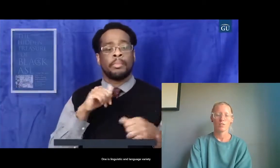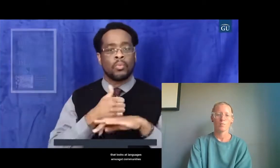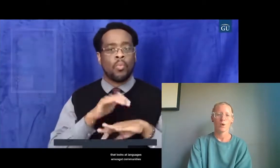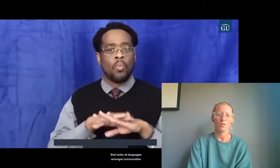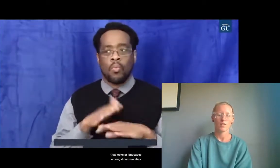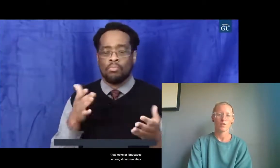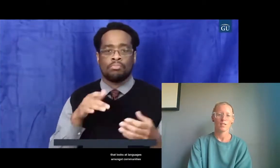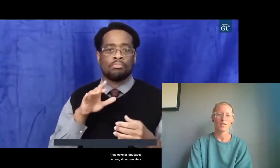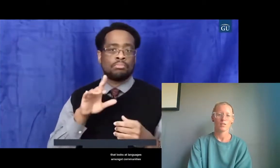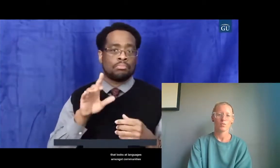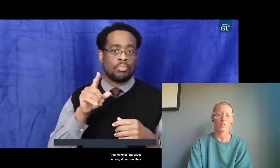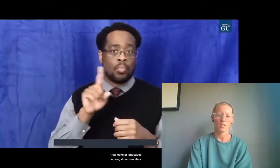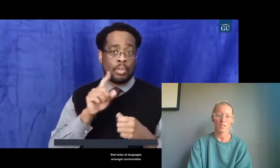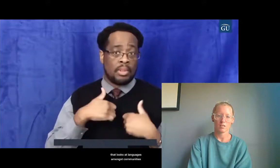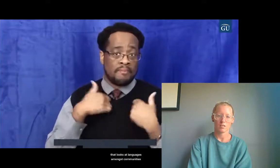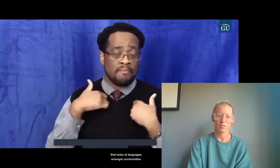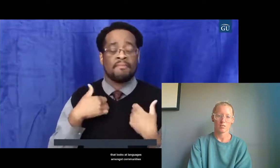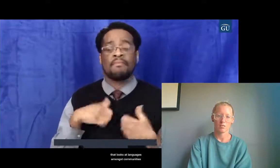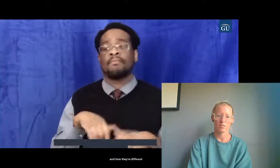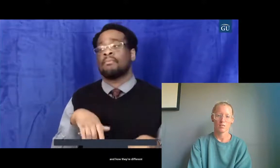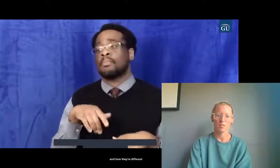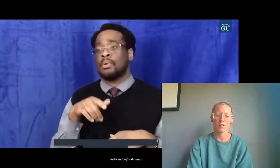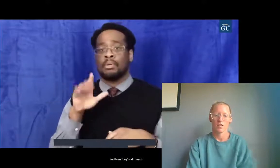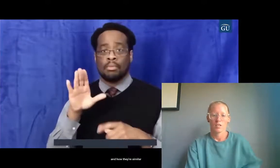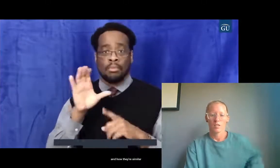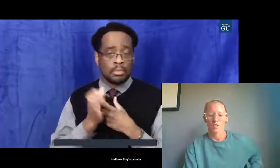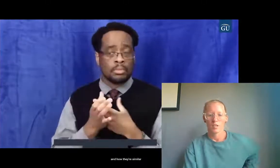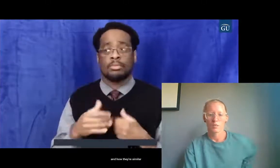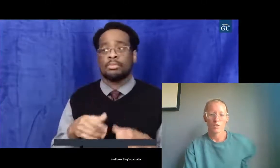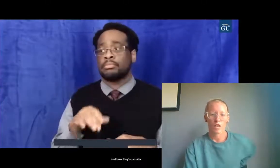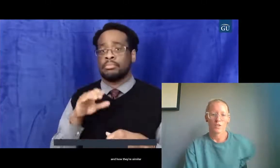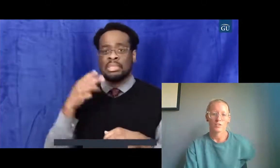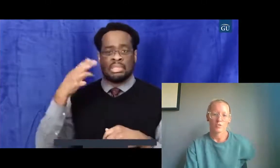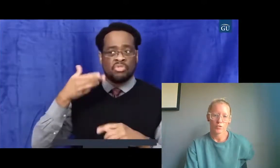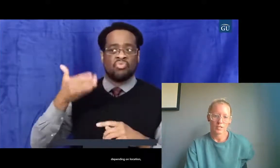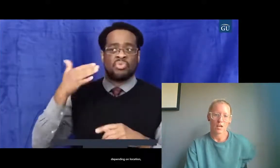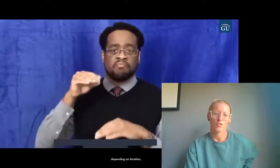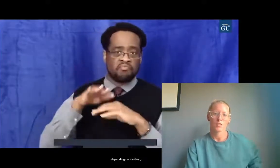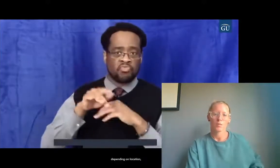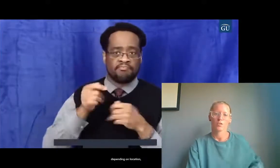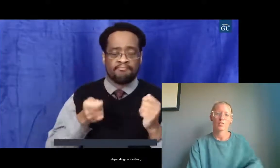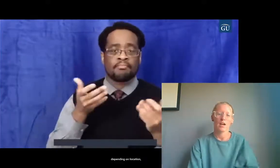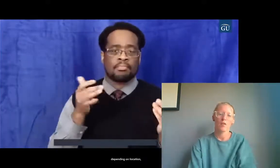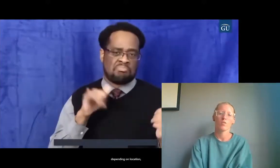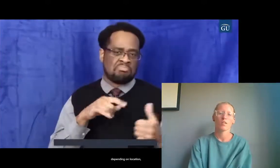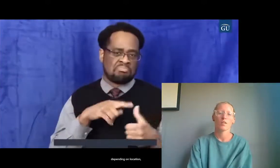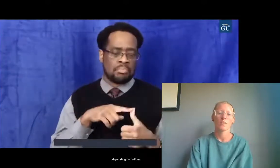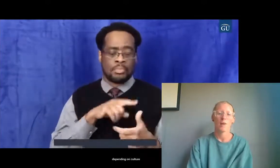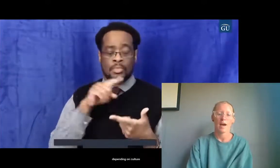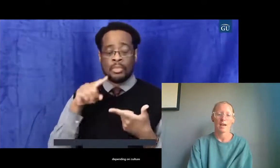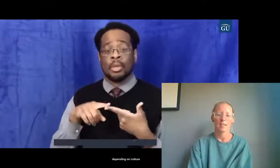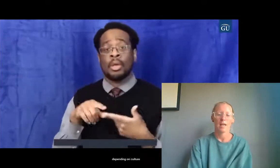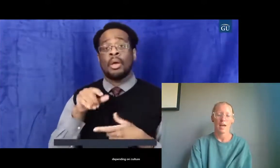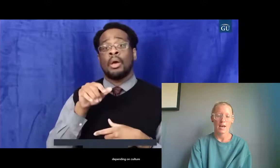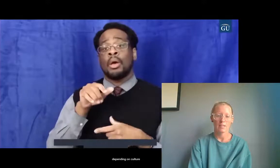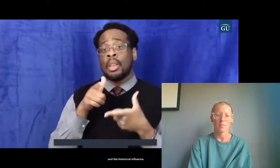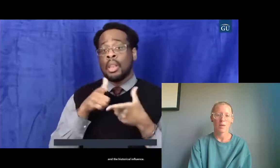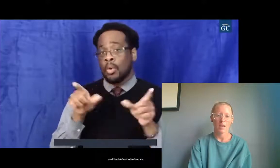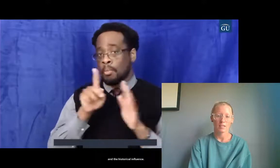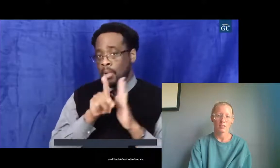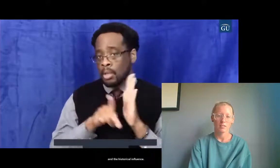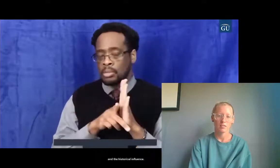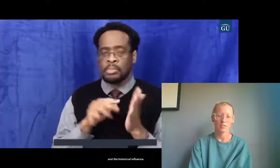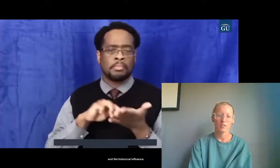there's different components. One is linguistics. And we know how they're different and how they're similar and how the past